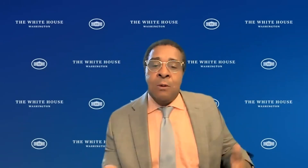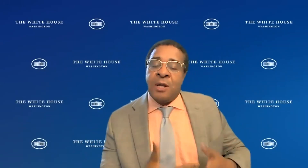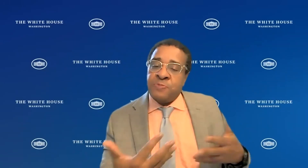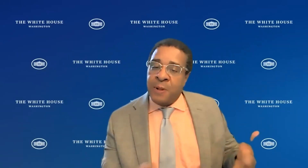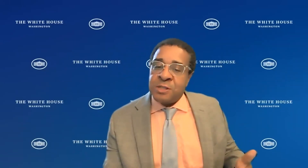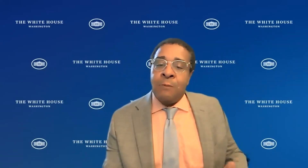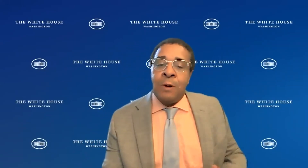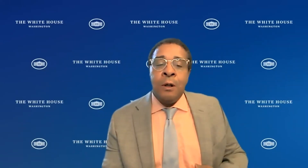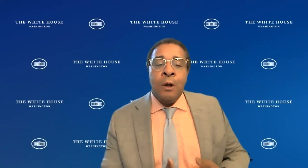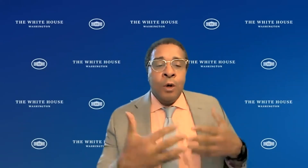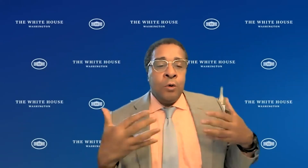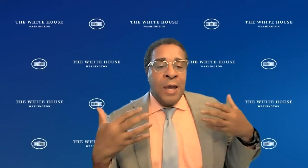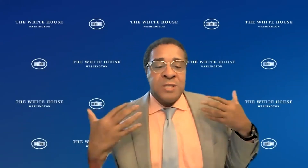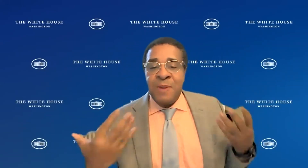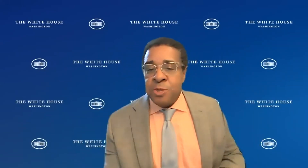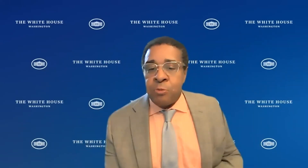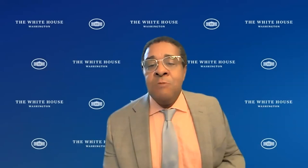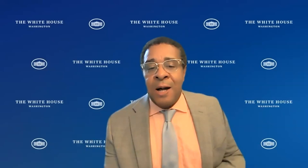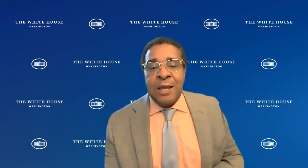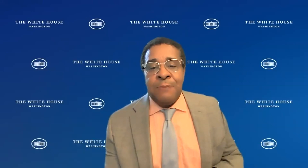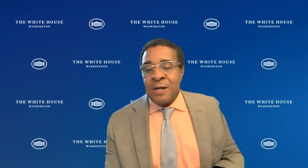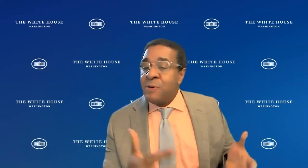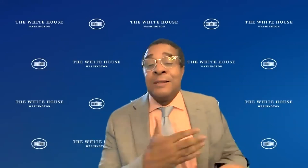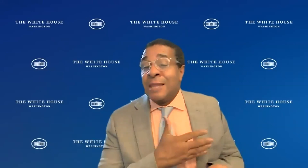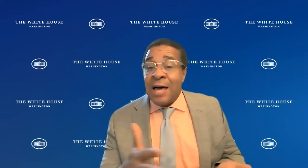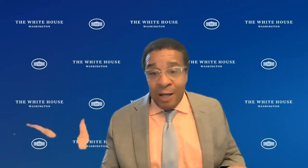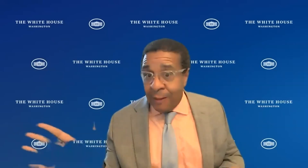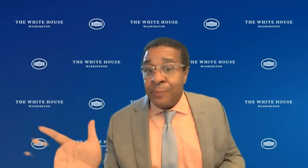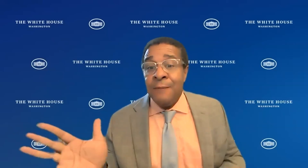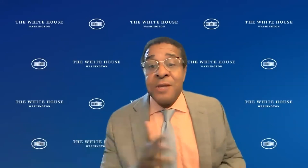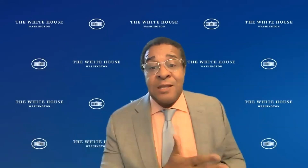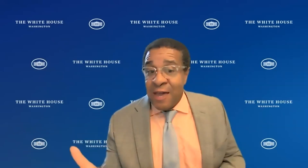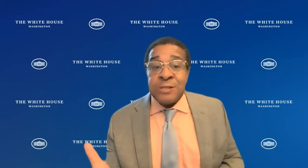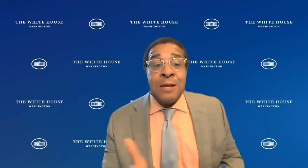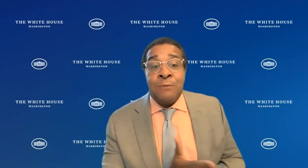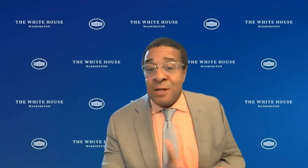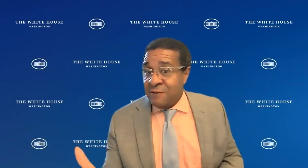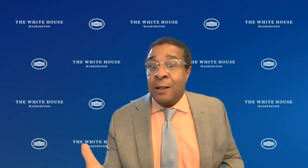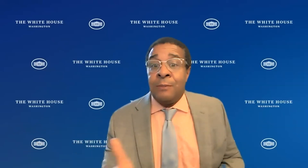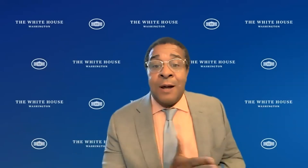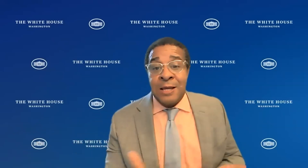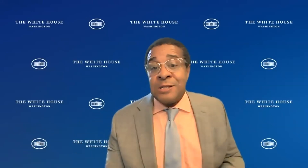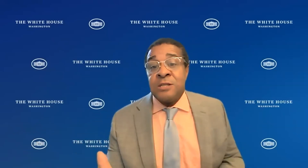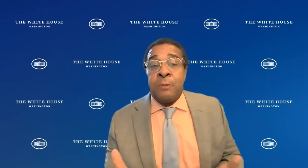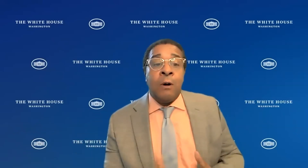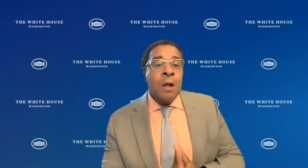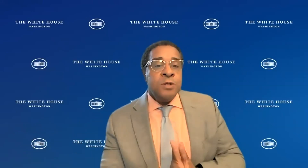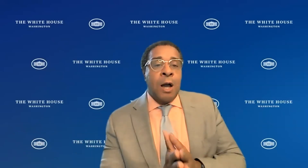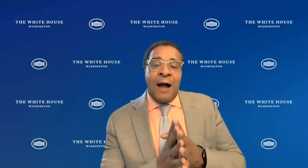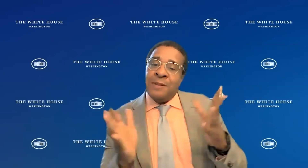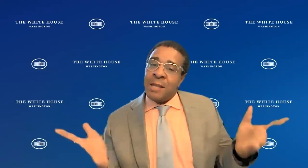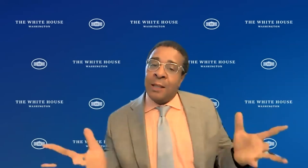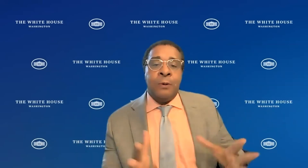who have seen or experienced someone who has been through monkeypox, we are lining up to get the vaccine when it's available and